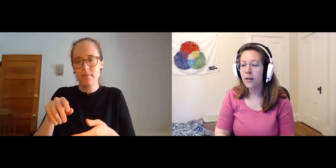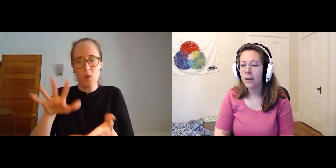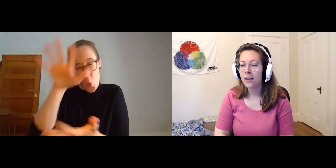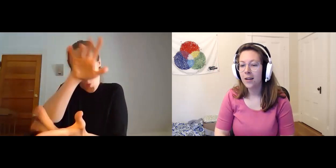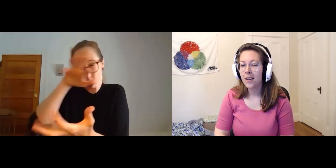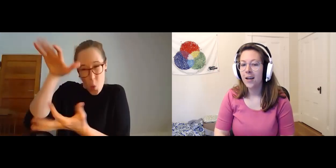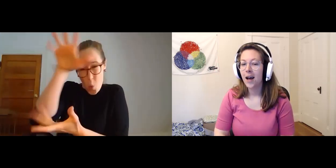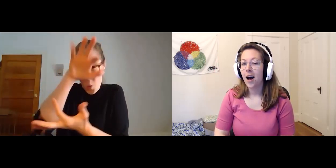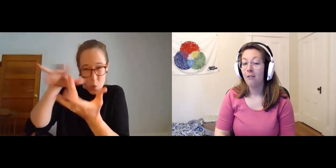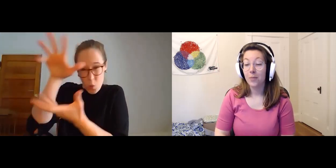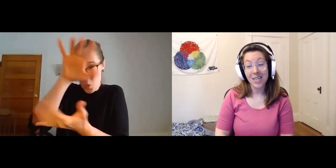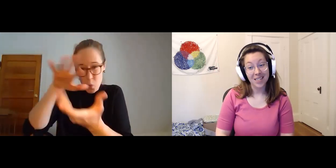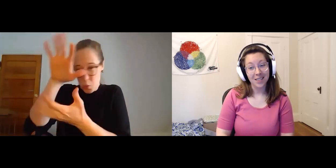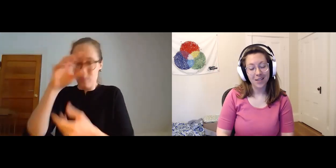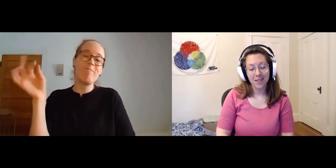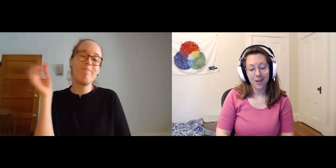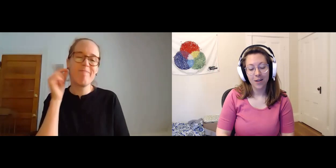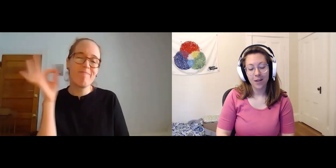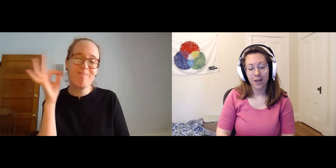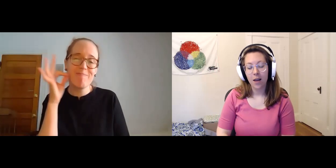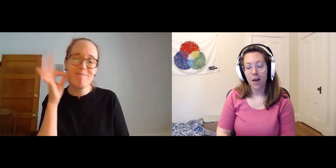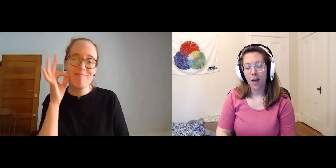swarm of bees.